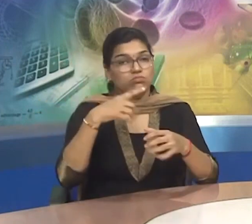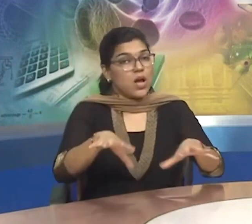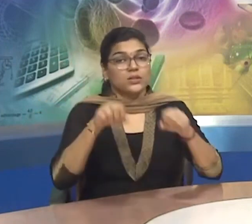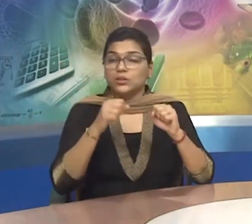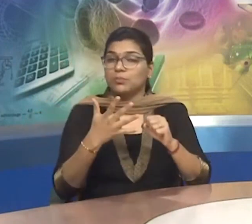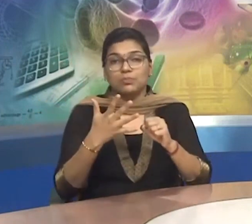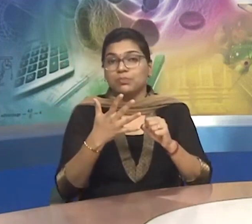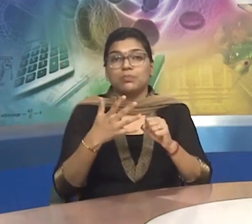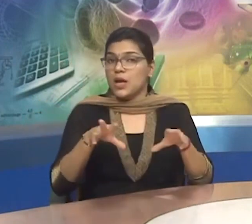countries.